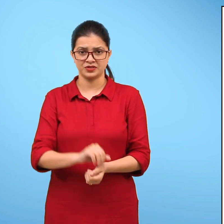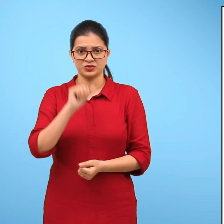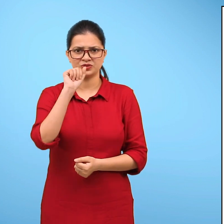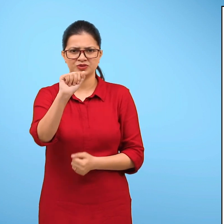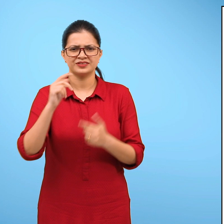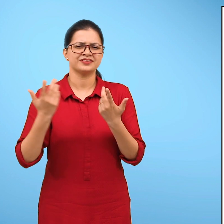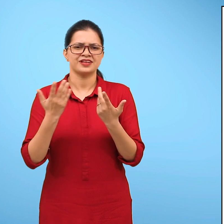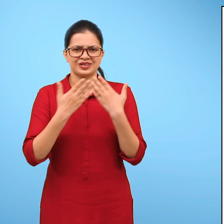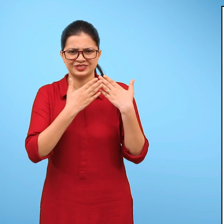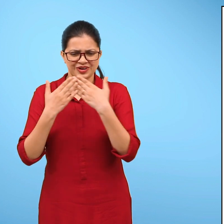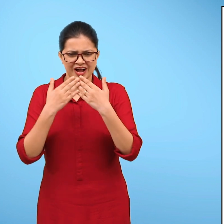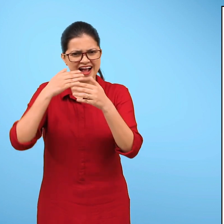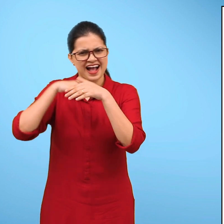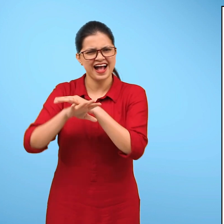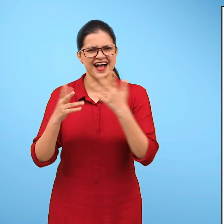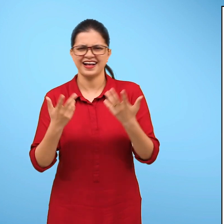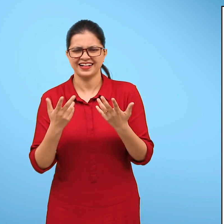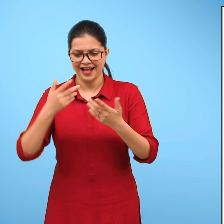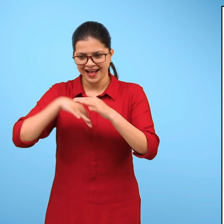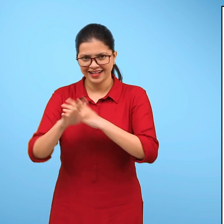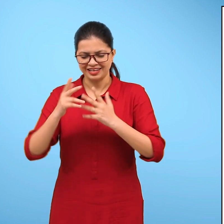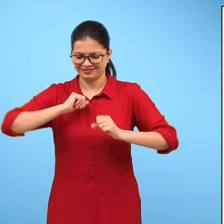do you enjoy doing physical exercise at school?